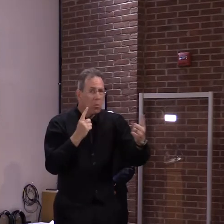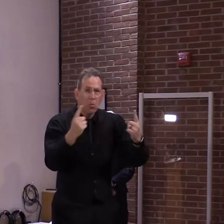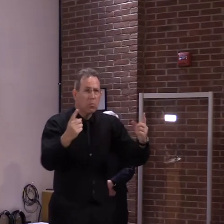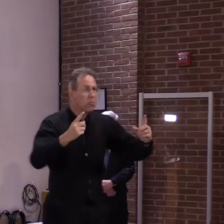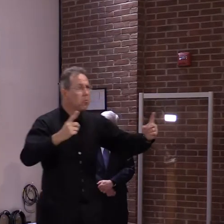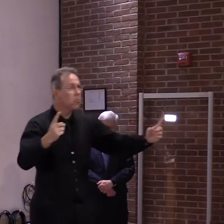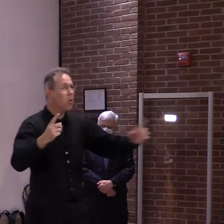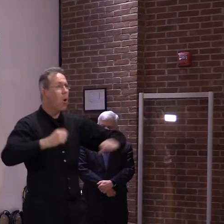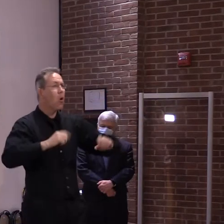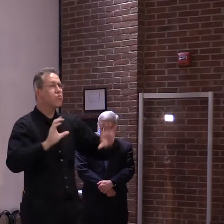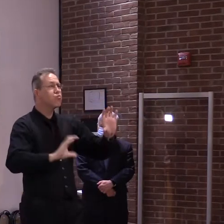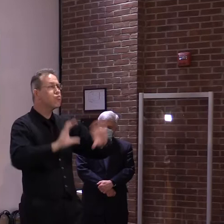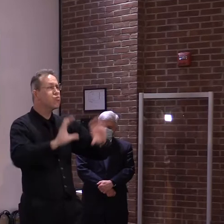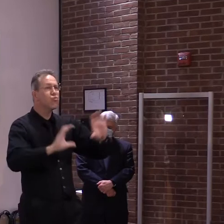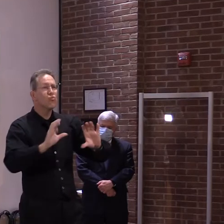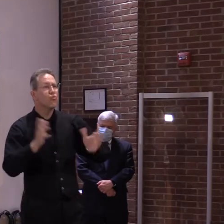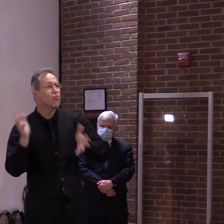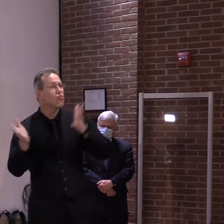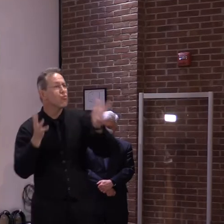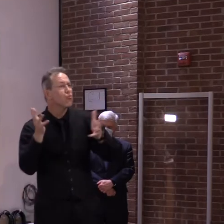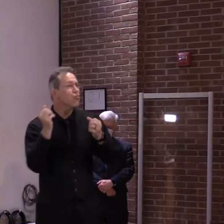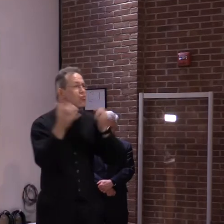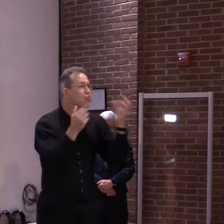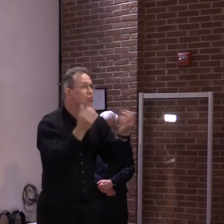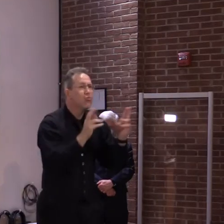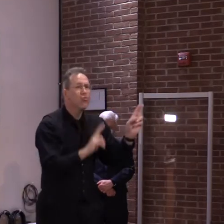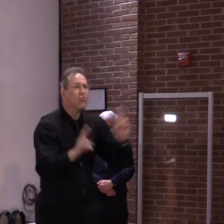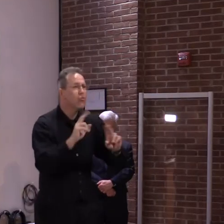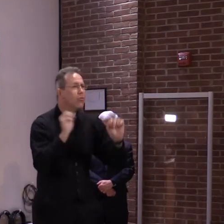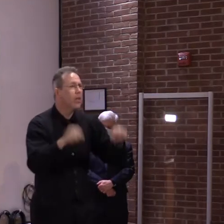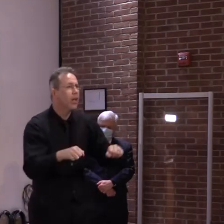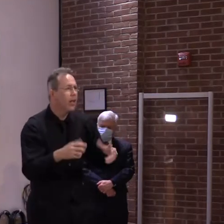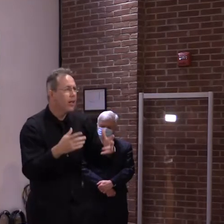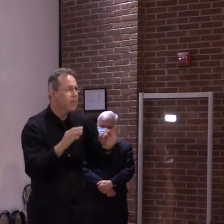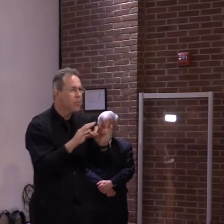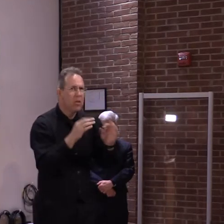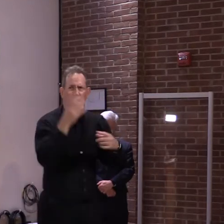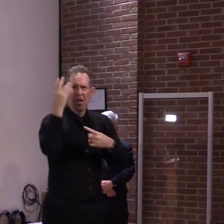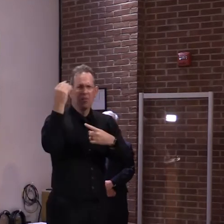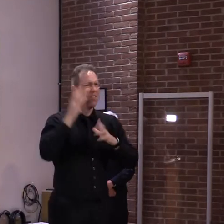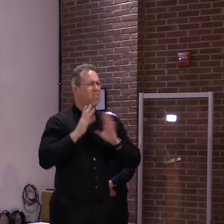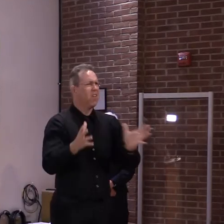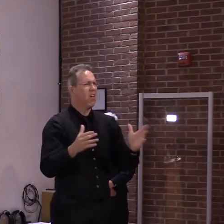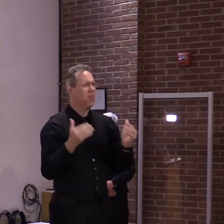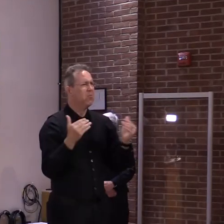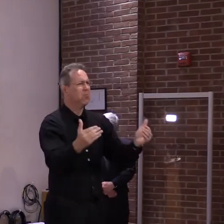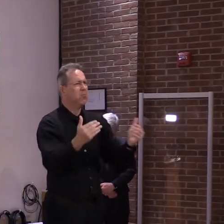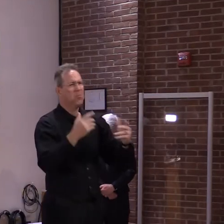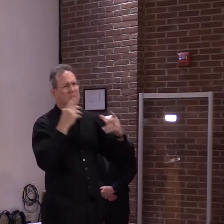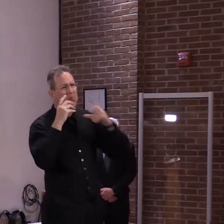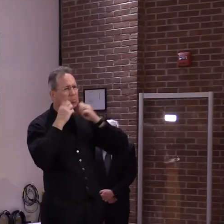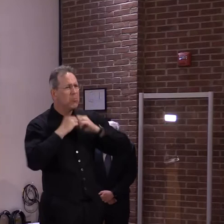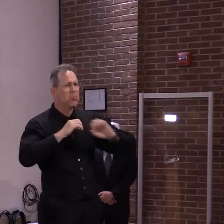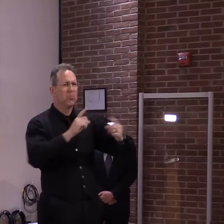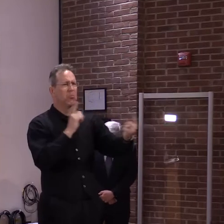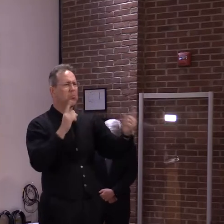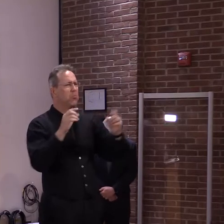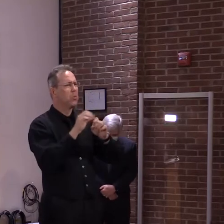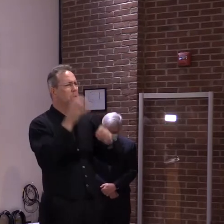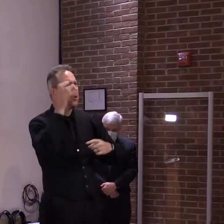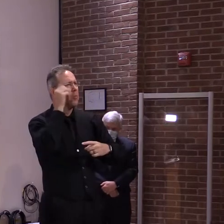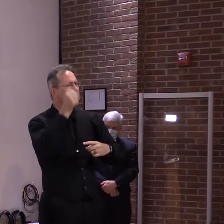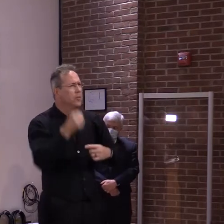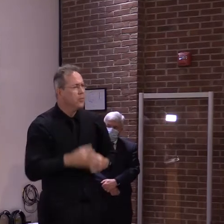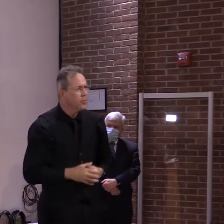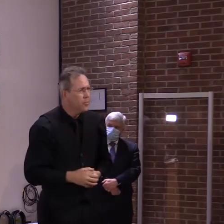telling us that it's a very unlikely way for people to get disease transmitted. I